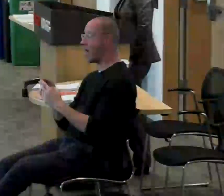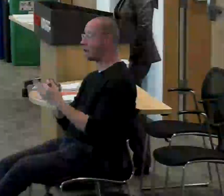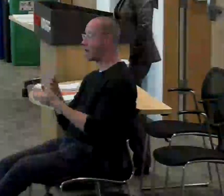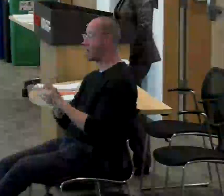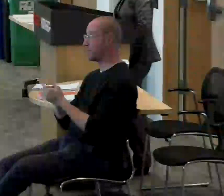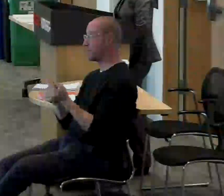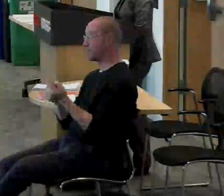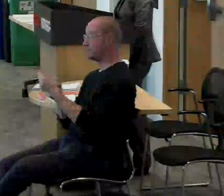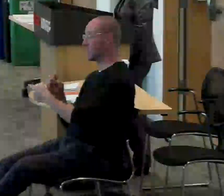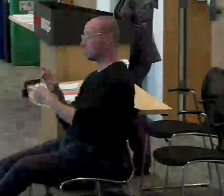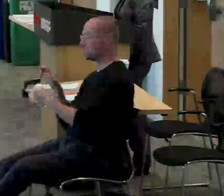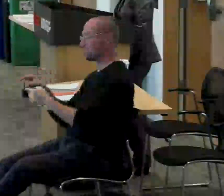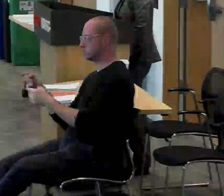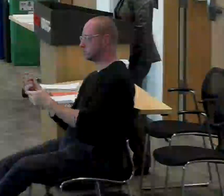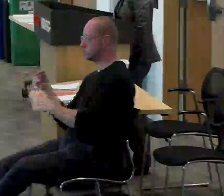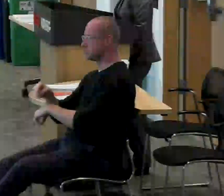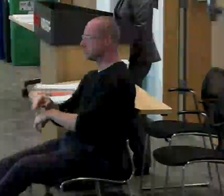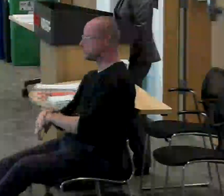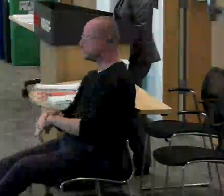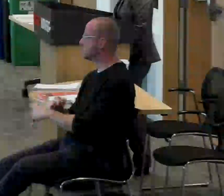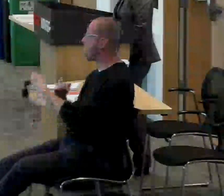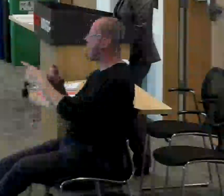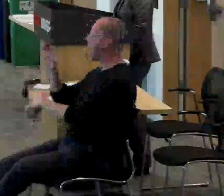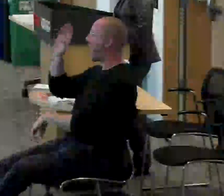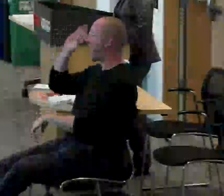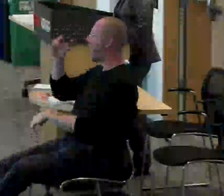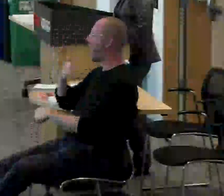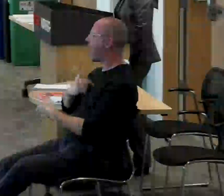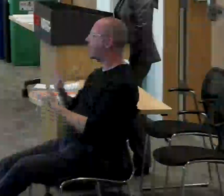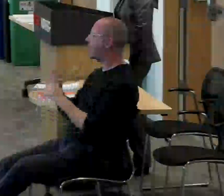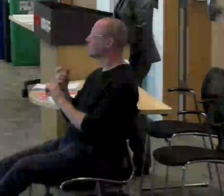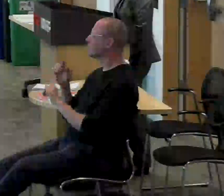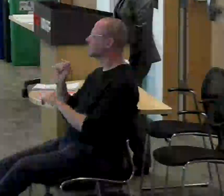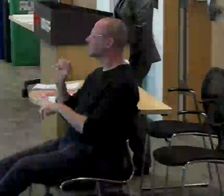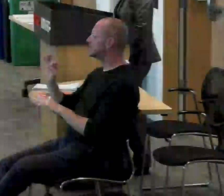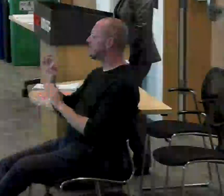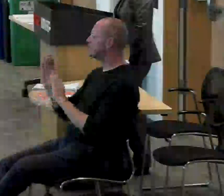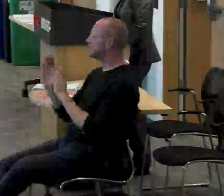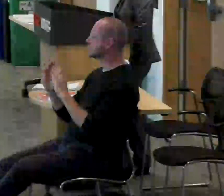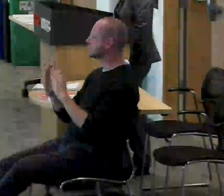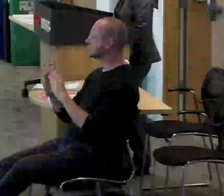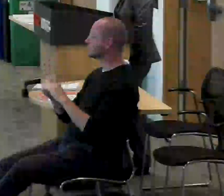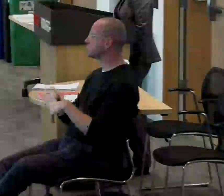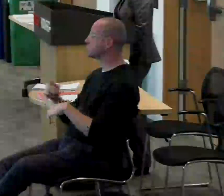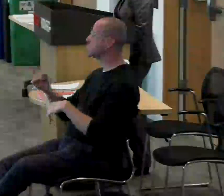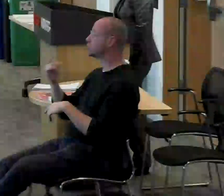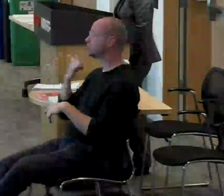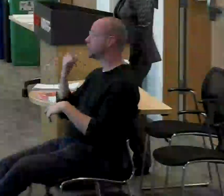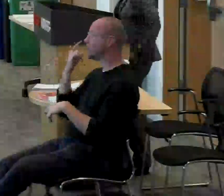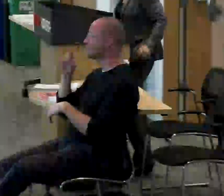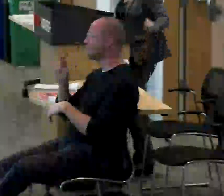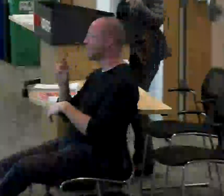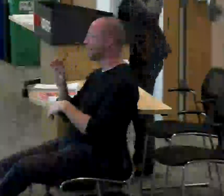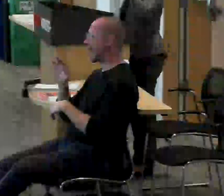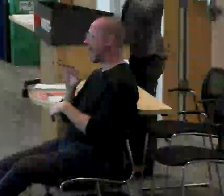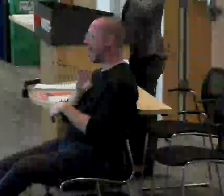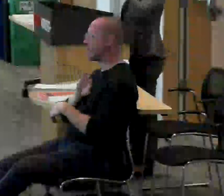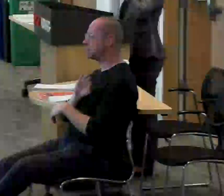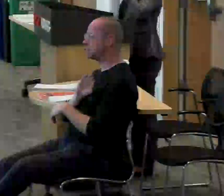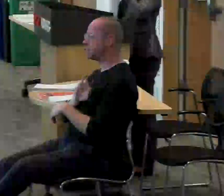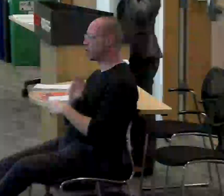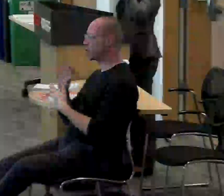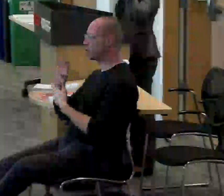Francisco. Um, you said that for the eligibility criteria, if somebody has been diagnosed